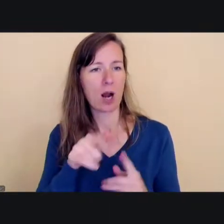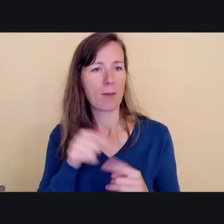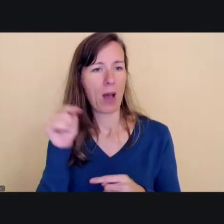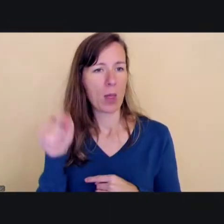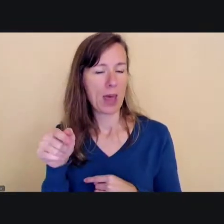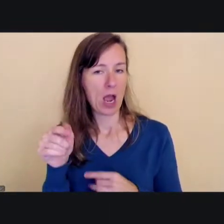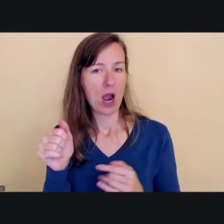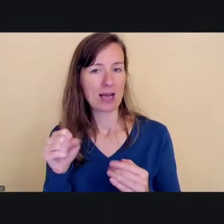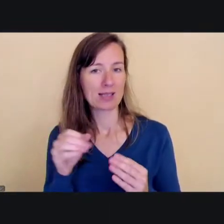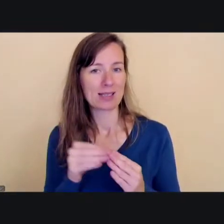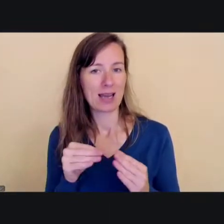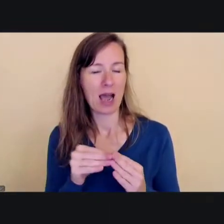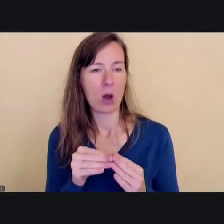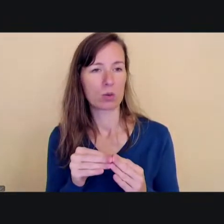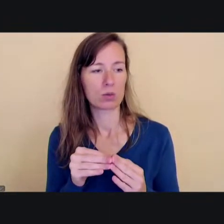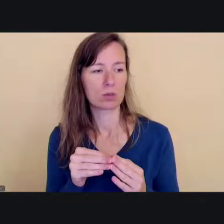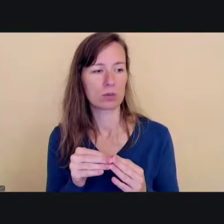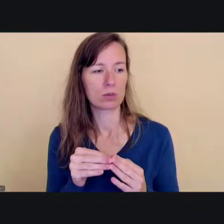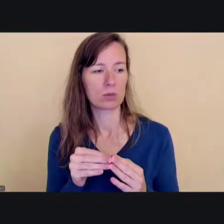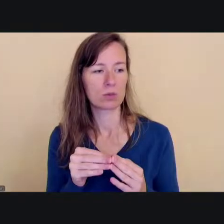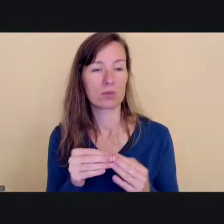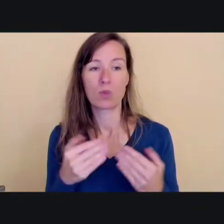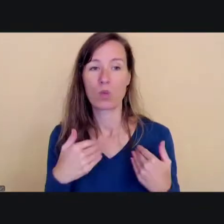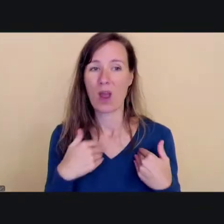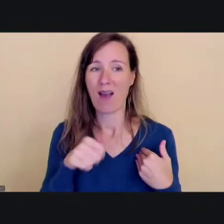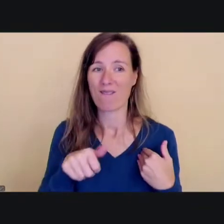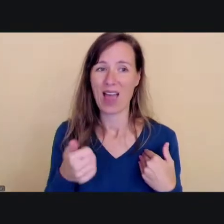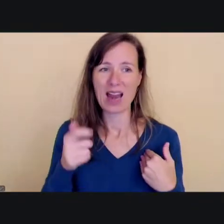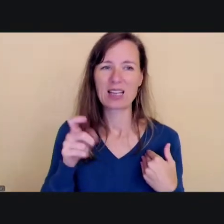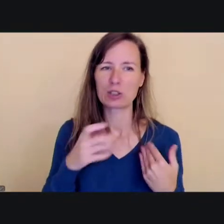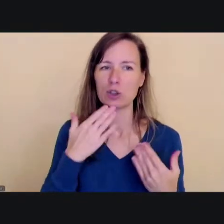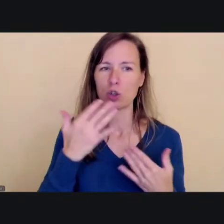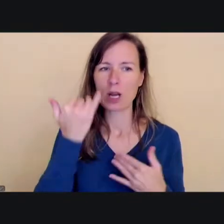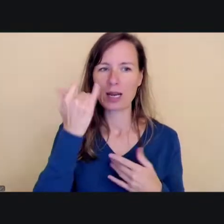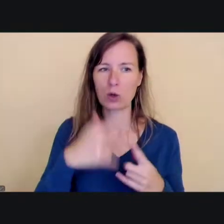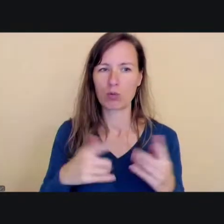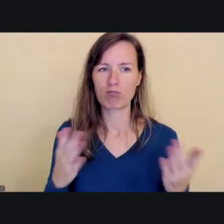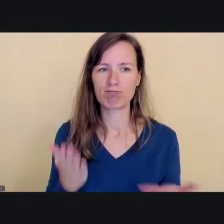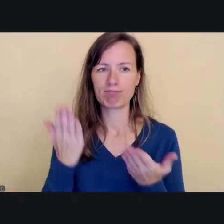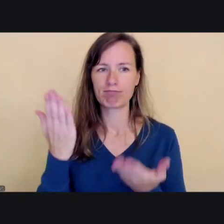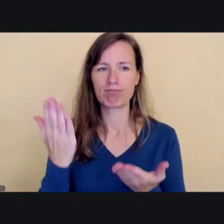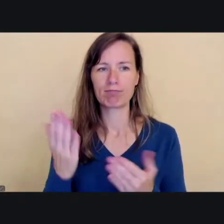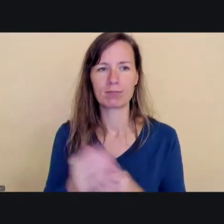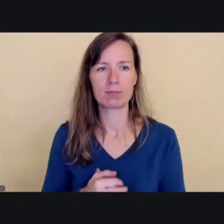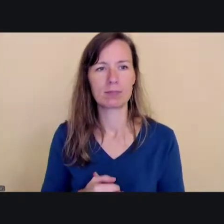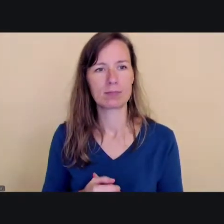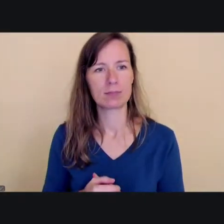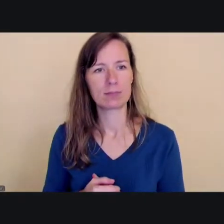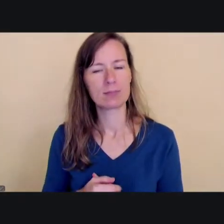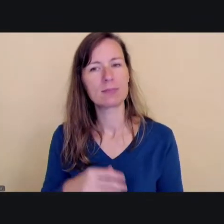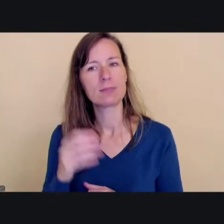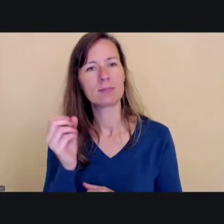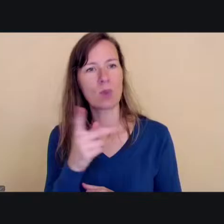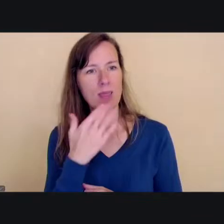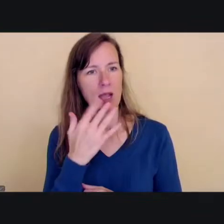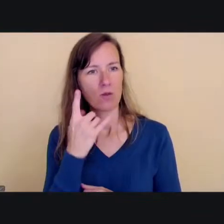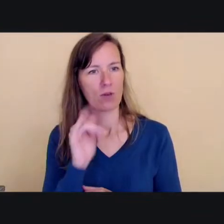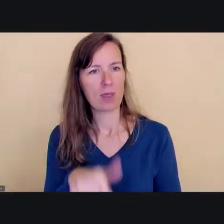town, if we have any, it would be good for us to make sure that we bring them forward. All right, thank you for that. Vice Mayor.